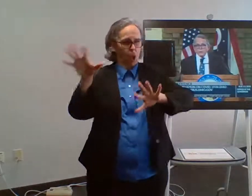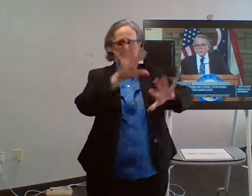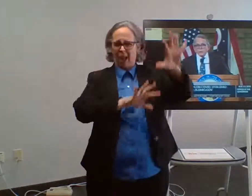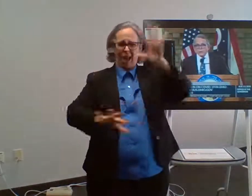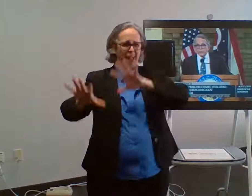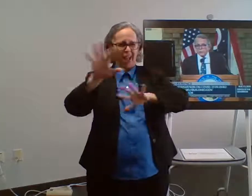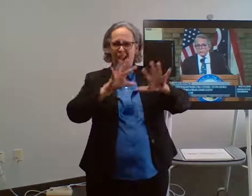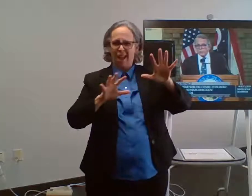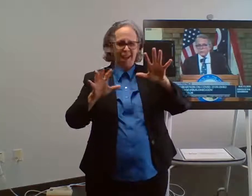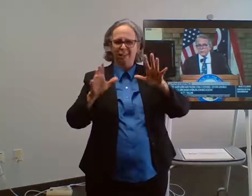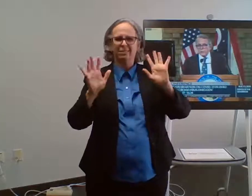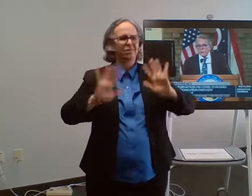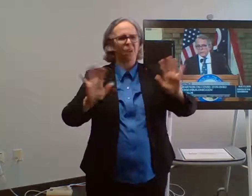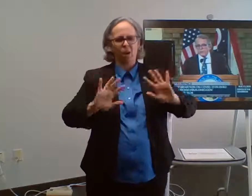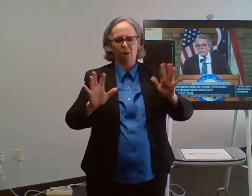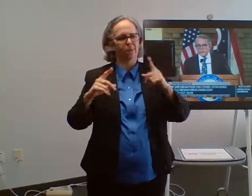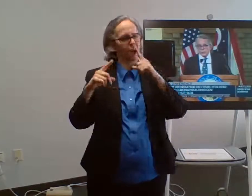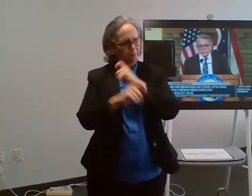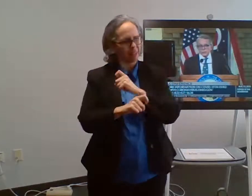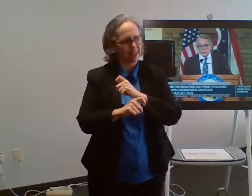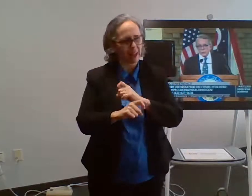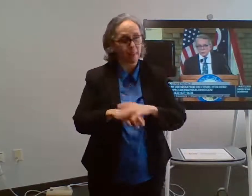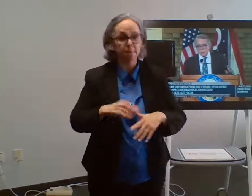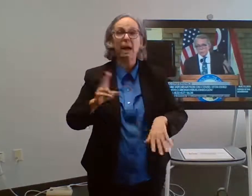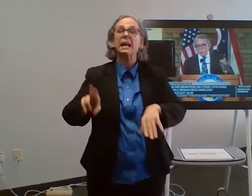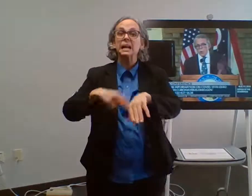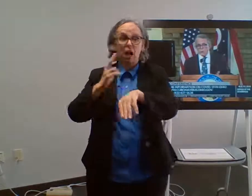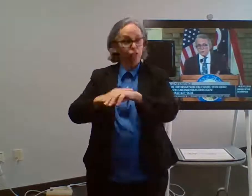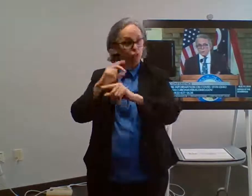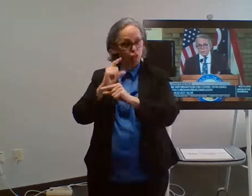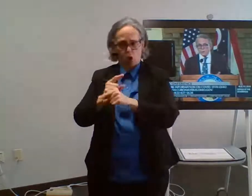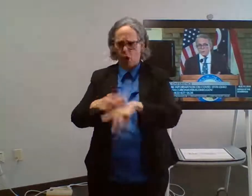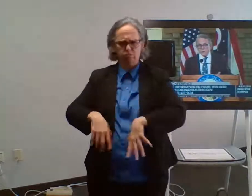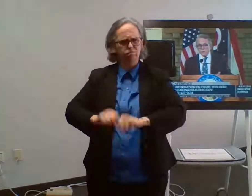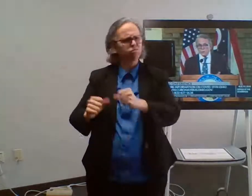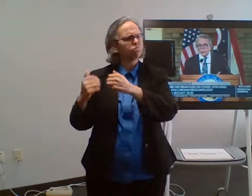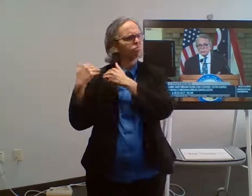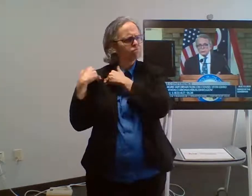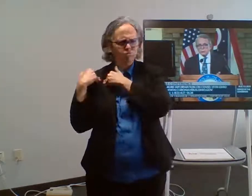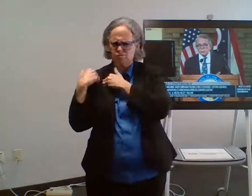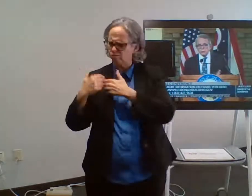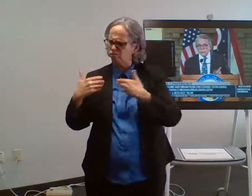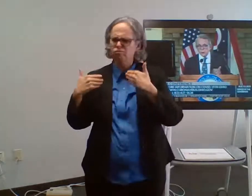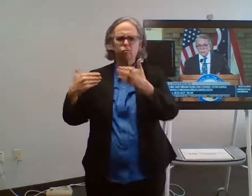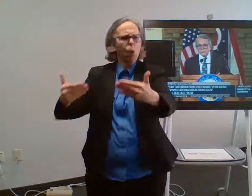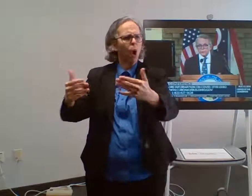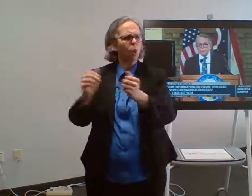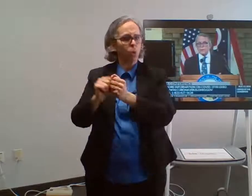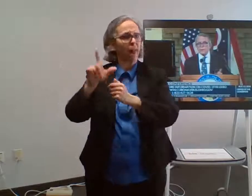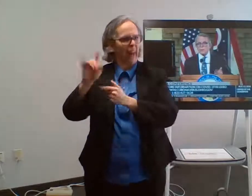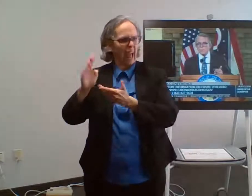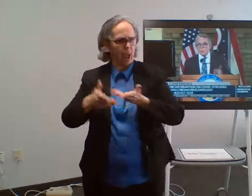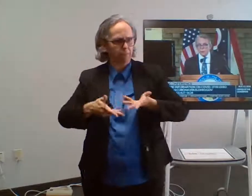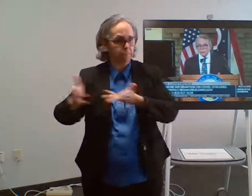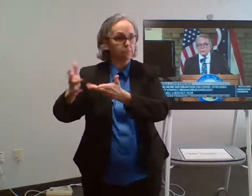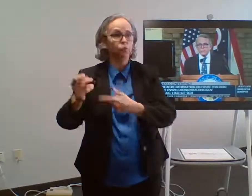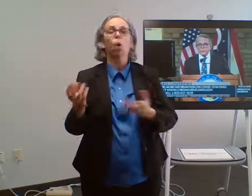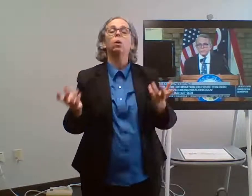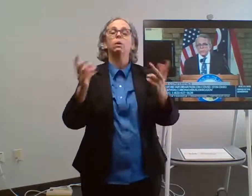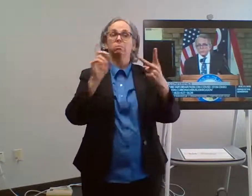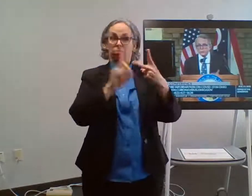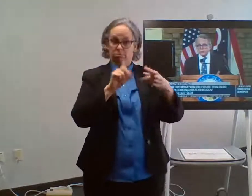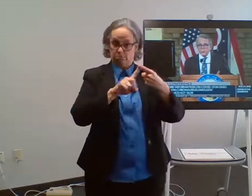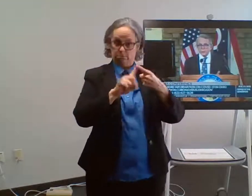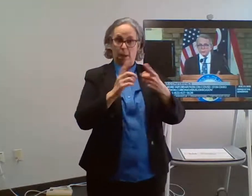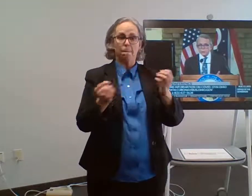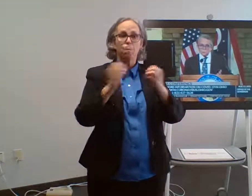job. And we have kicked into that phase of it. So more testing in our nursing home, more testing, more tracing